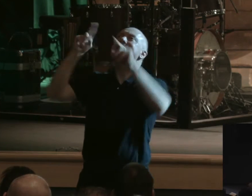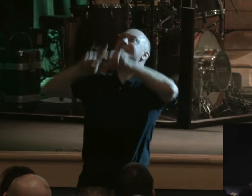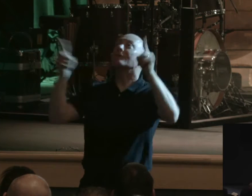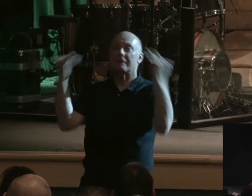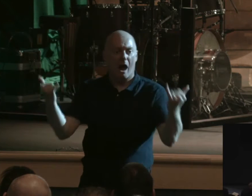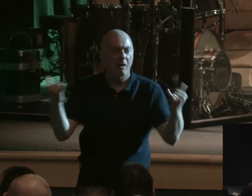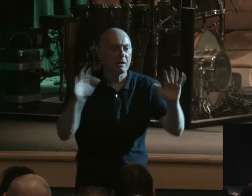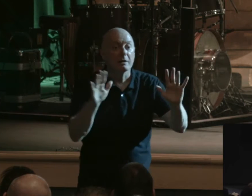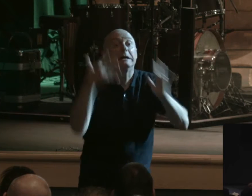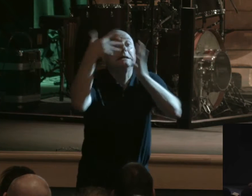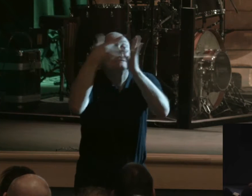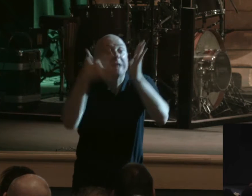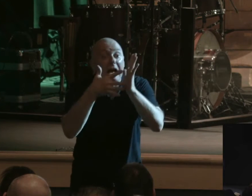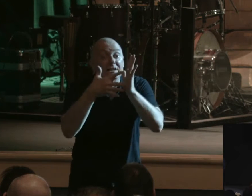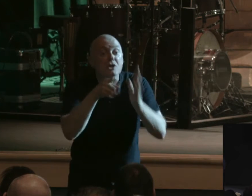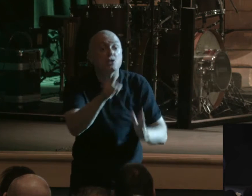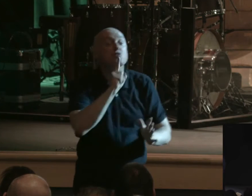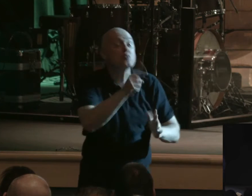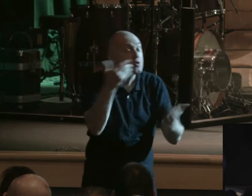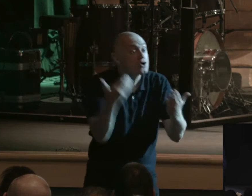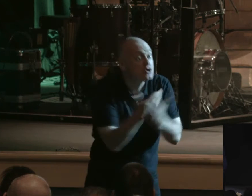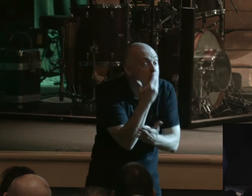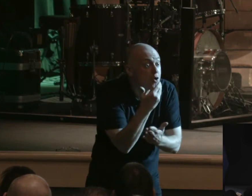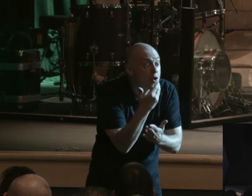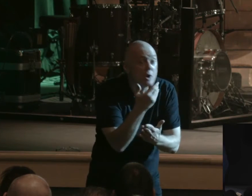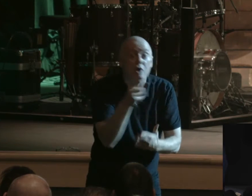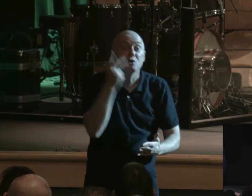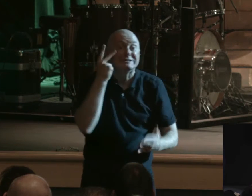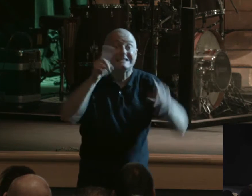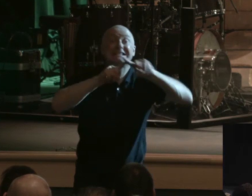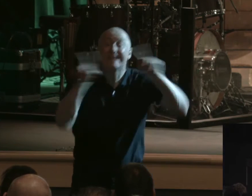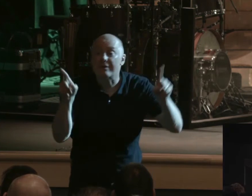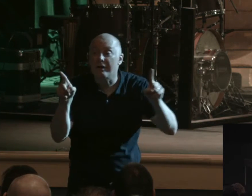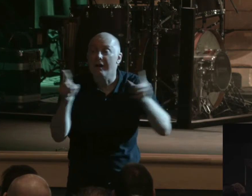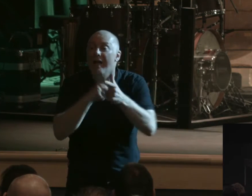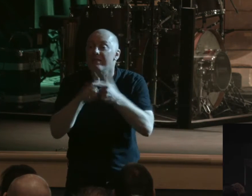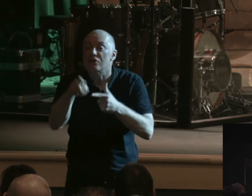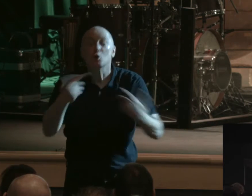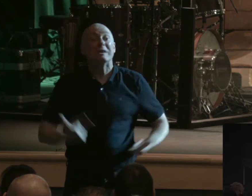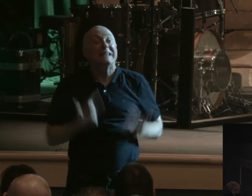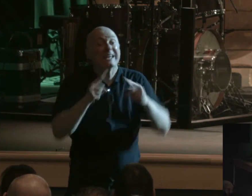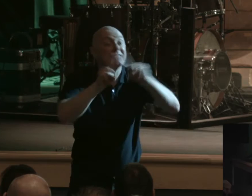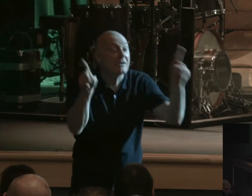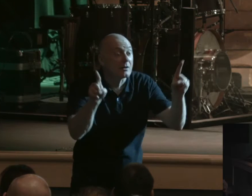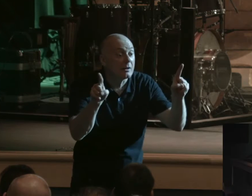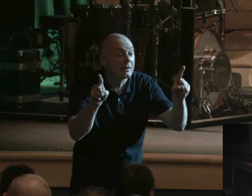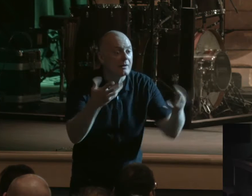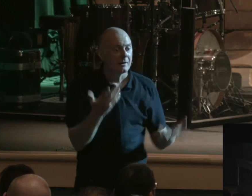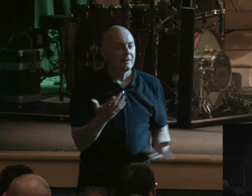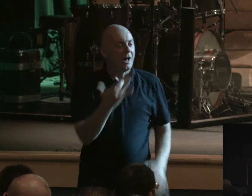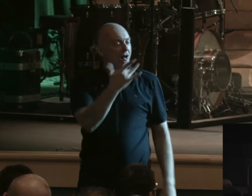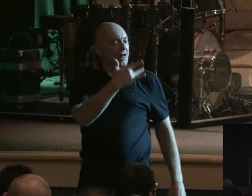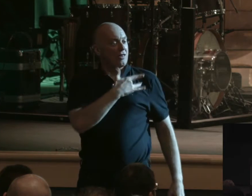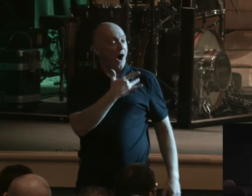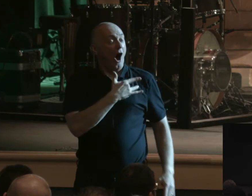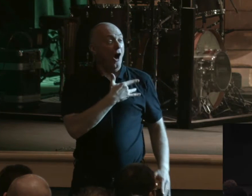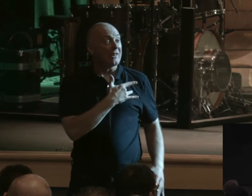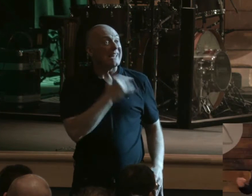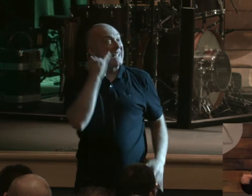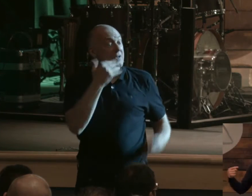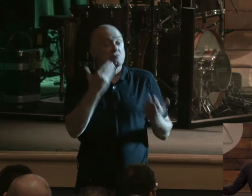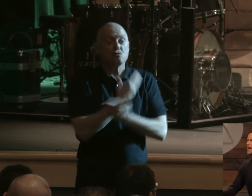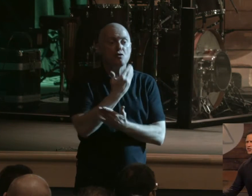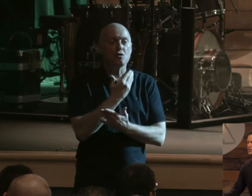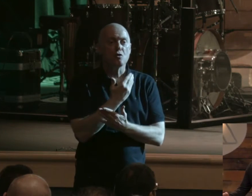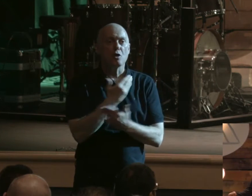here's one of the tests. If we are truly made new and we see differently, then we must live differently. Because the heart here represents if we are made new,